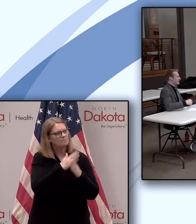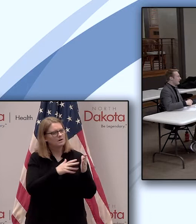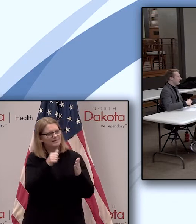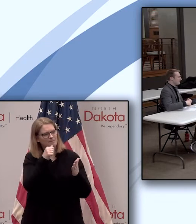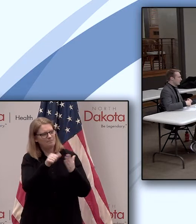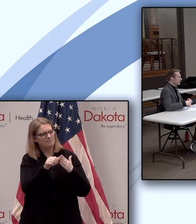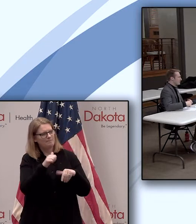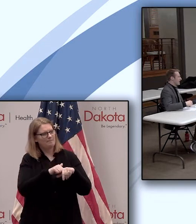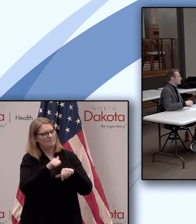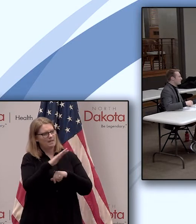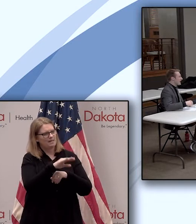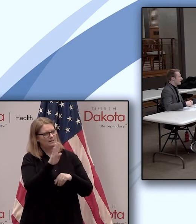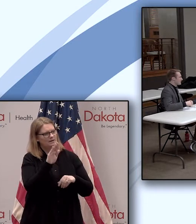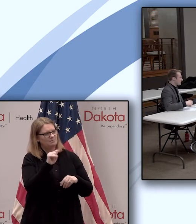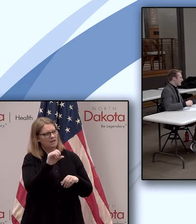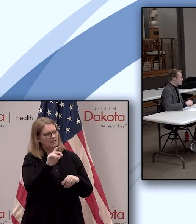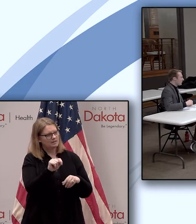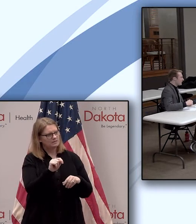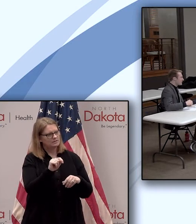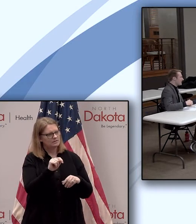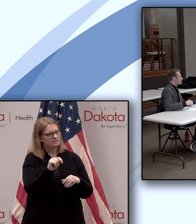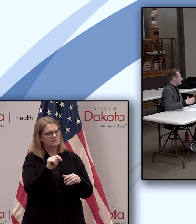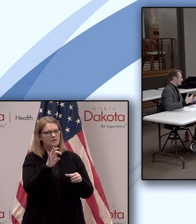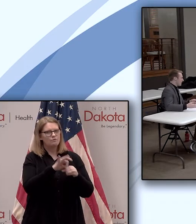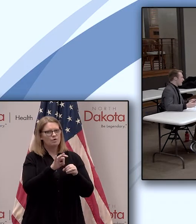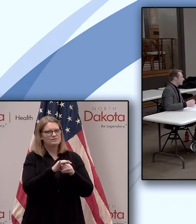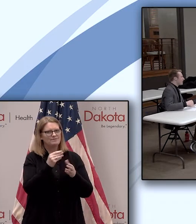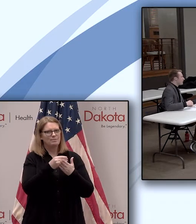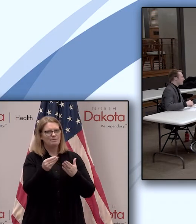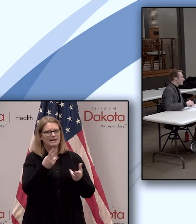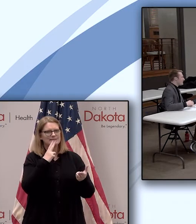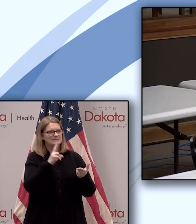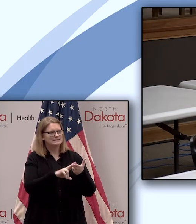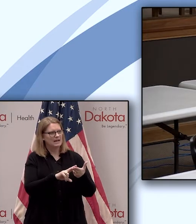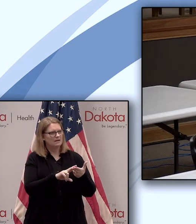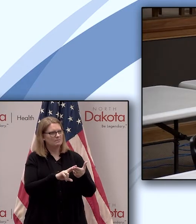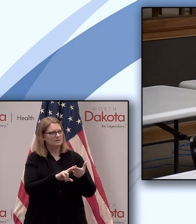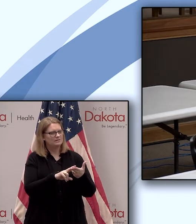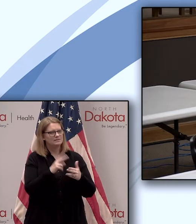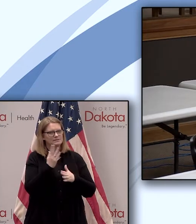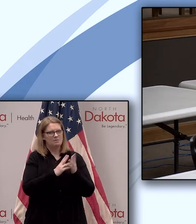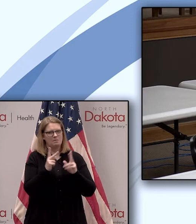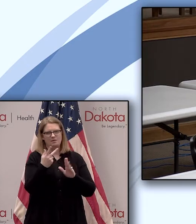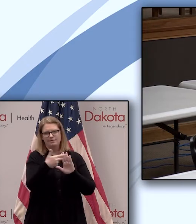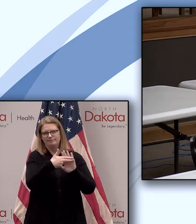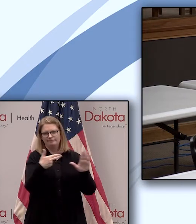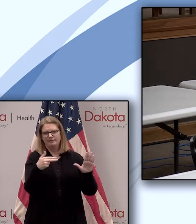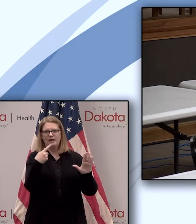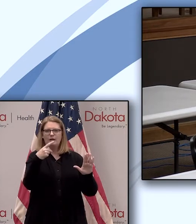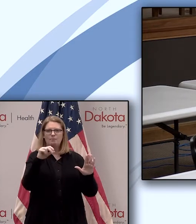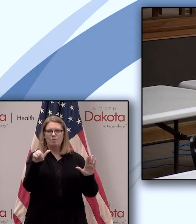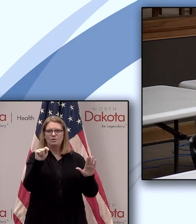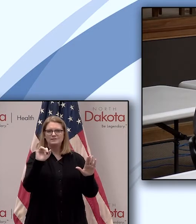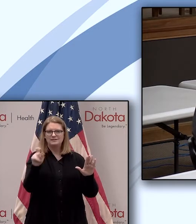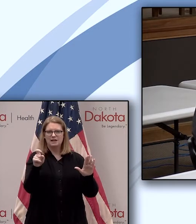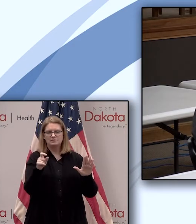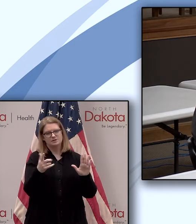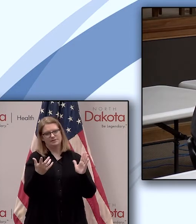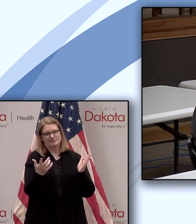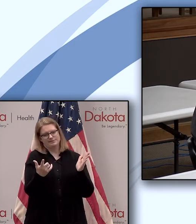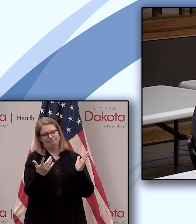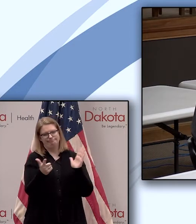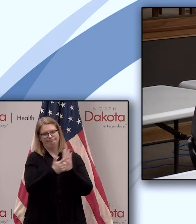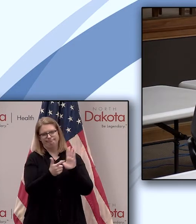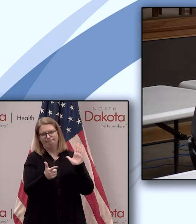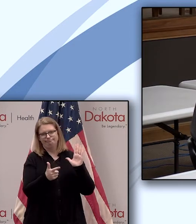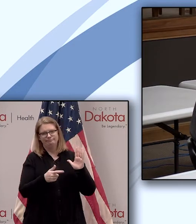ballot, voters have to buy a stamp for it. Some have called this a poll tax, which is unconstitutional.